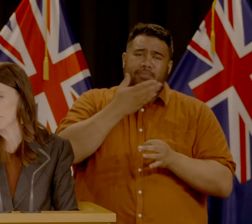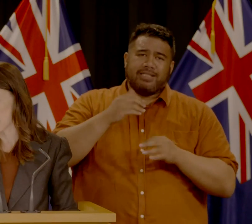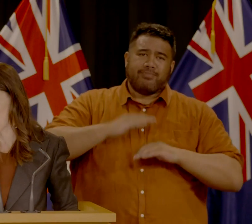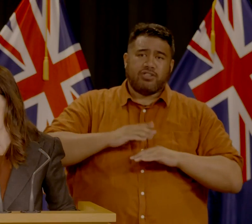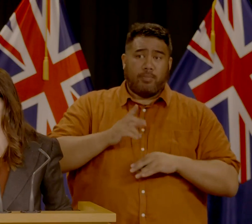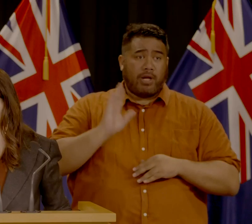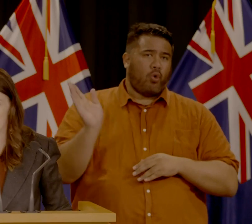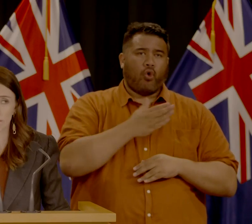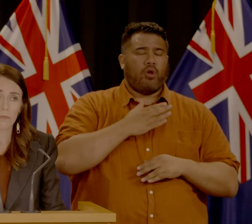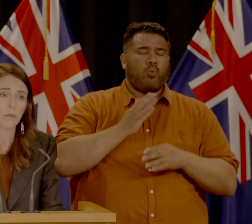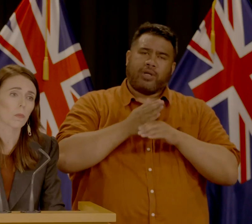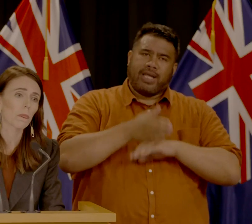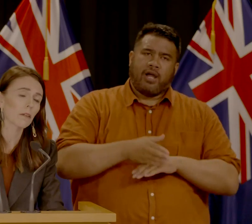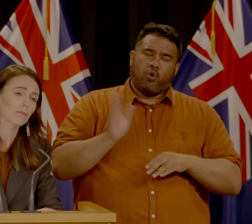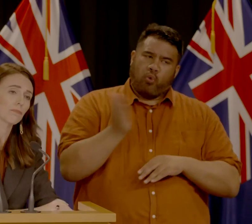incredible professionals.